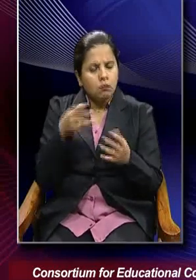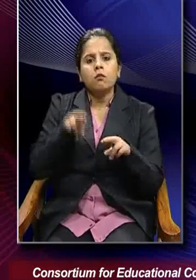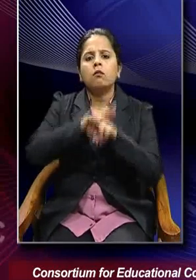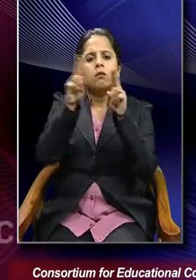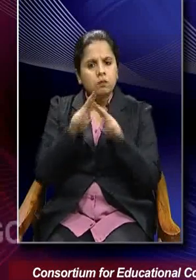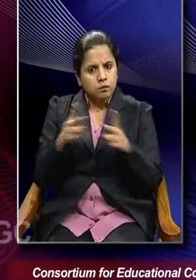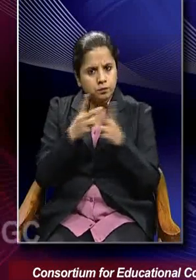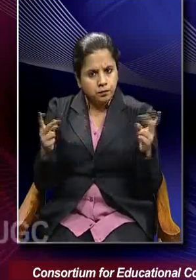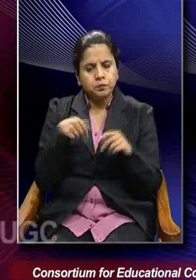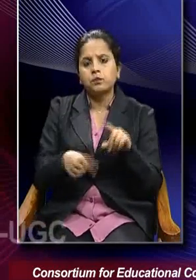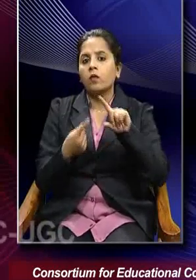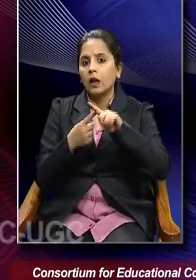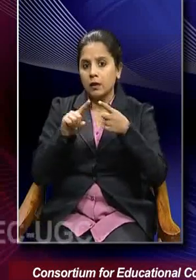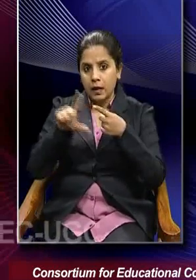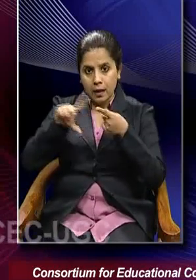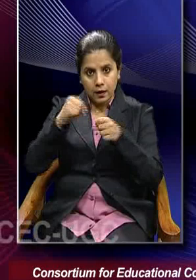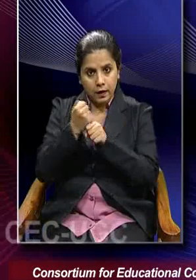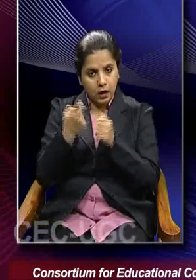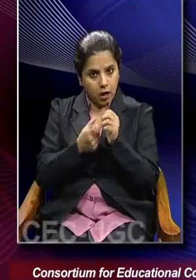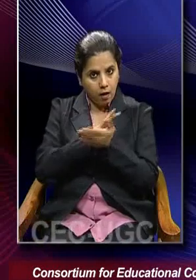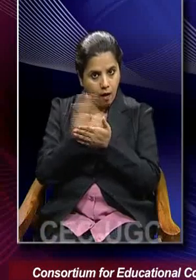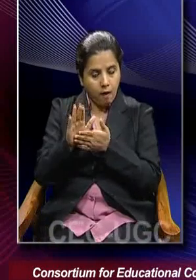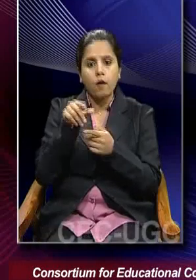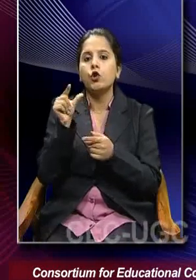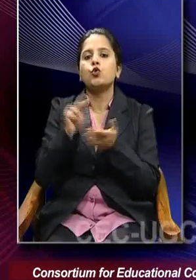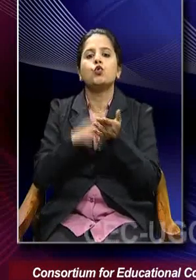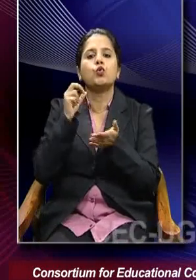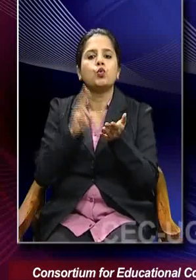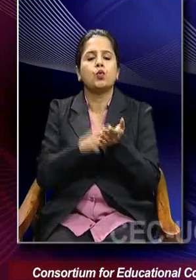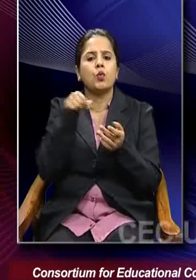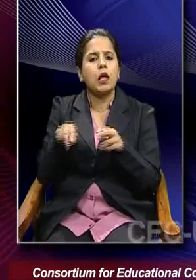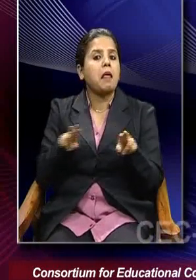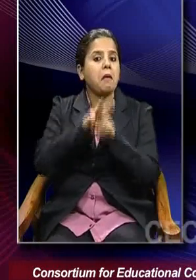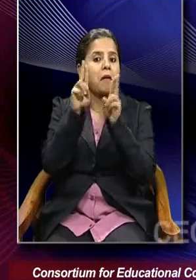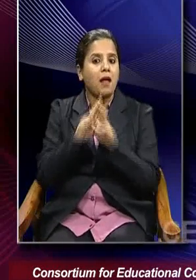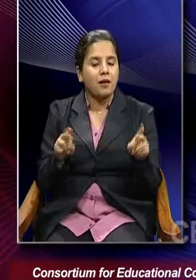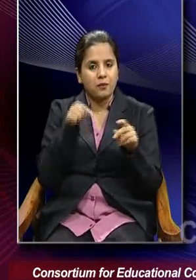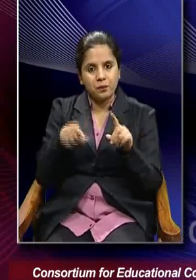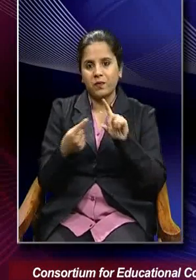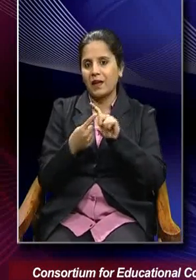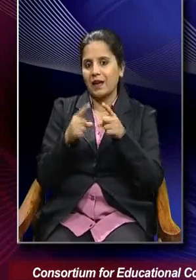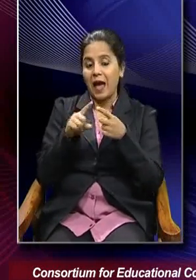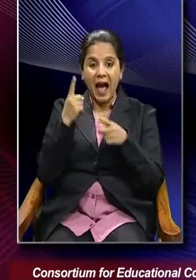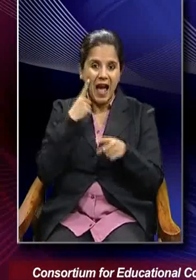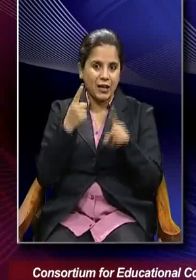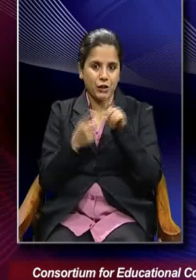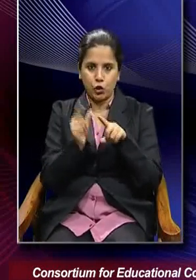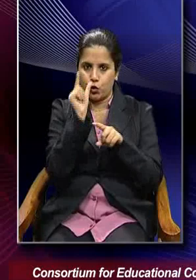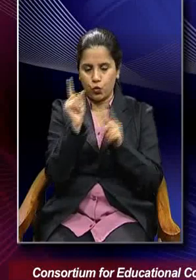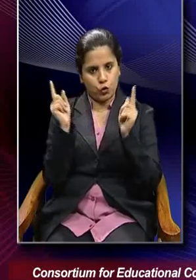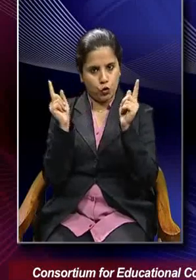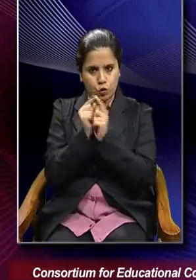International Telegraph Union, the International Telecommunication Union ITU, it is